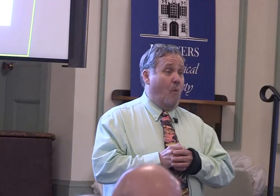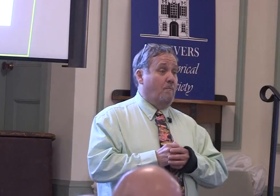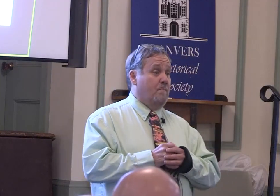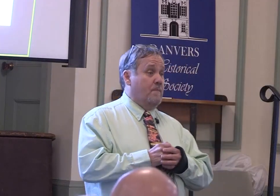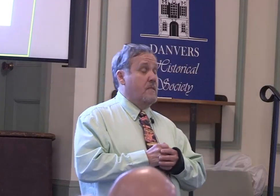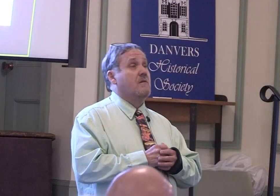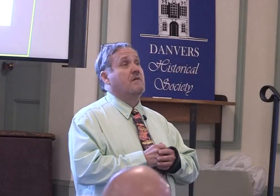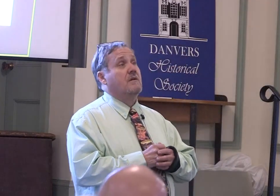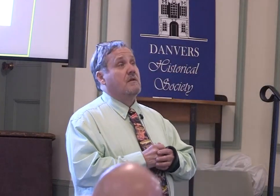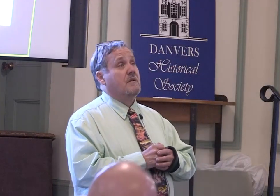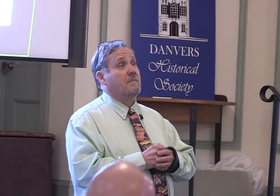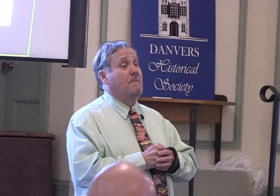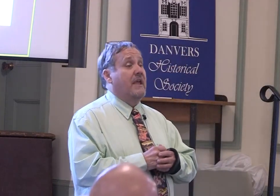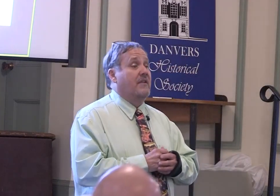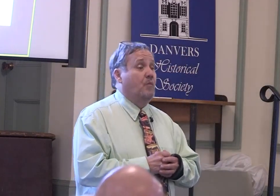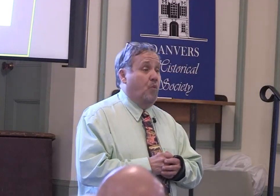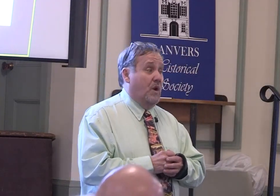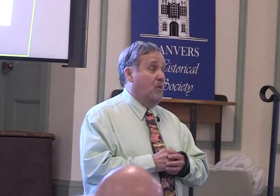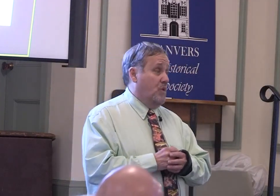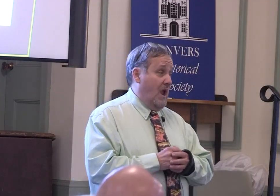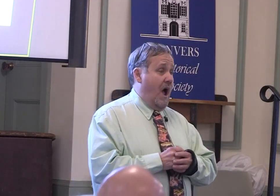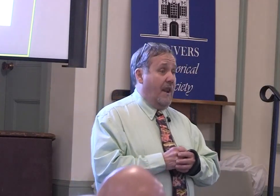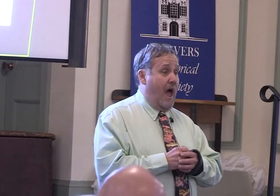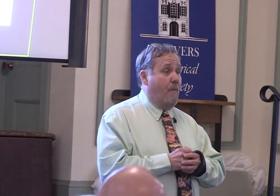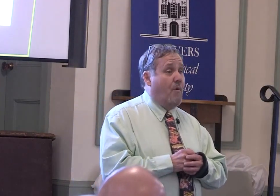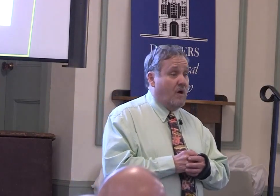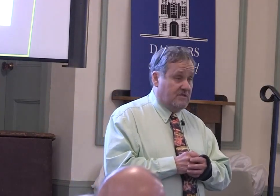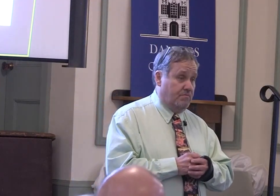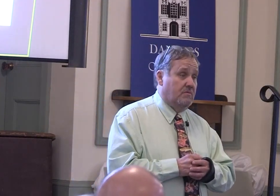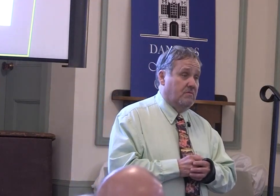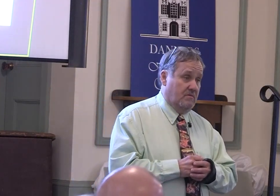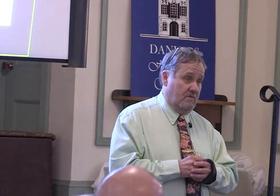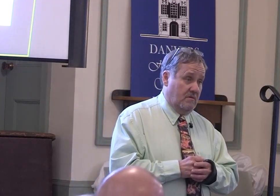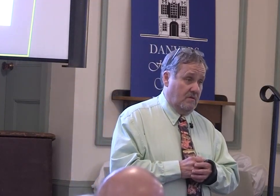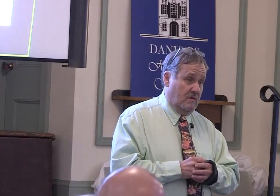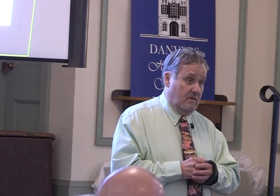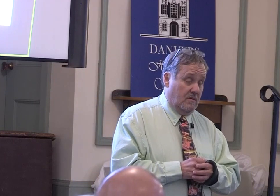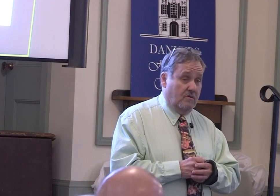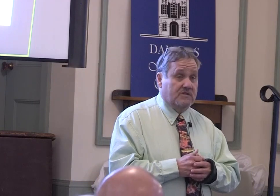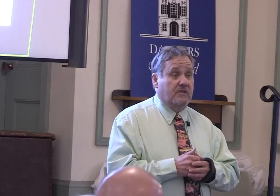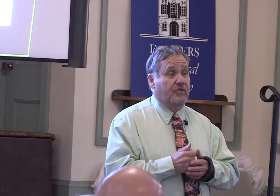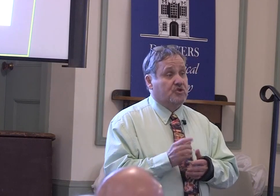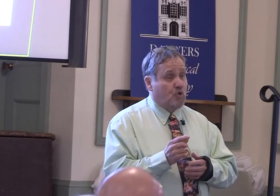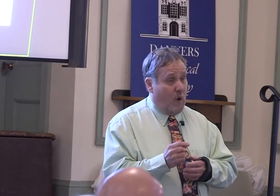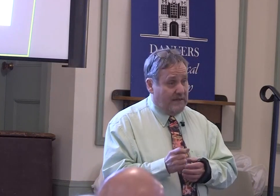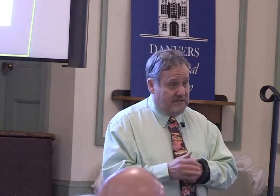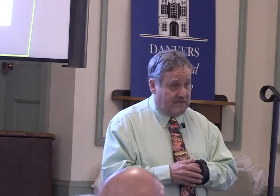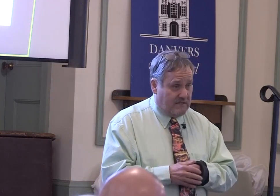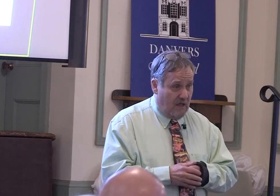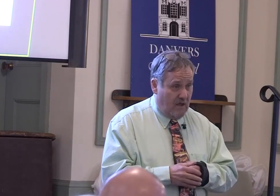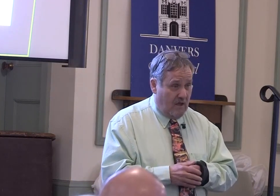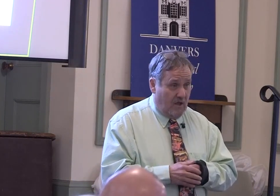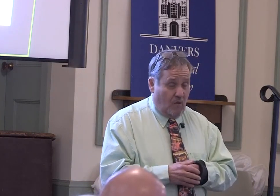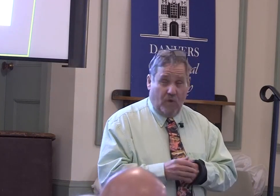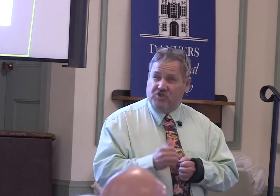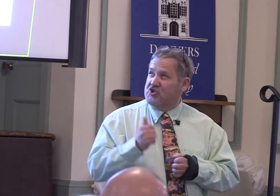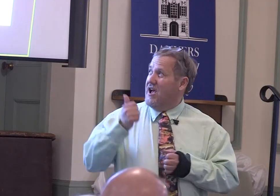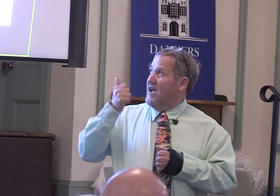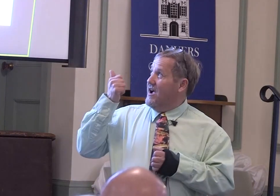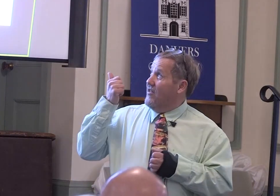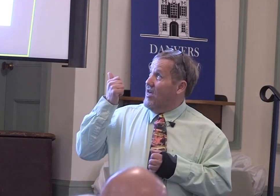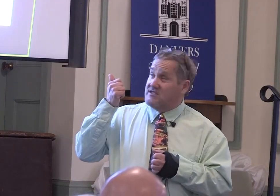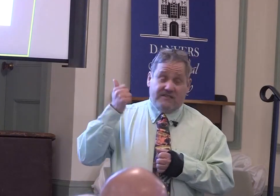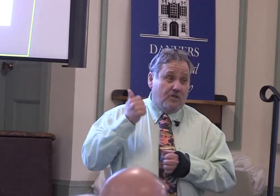in the home made where we are now possible. Because in the 20th,